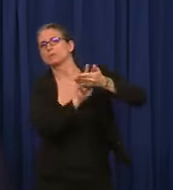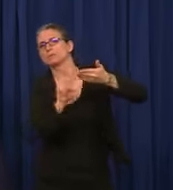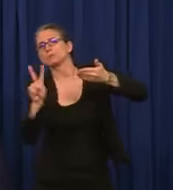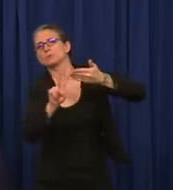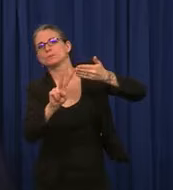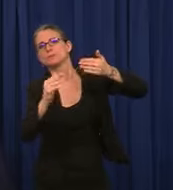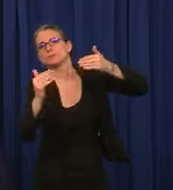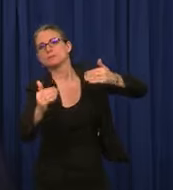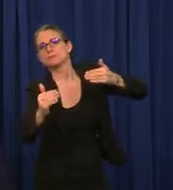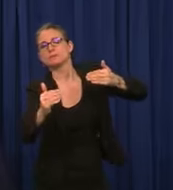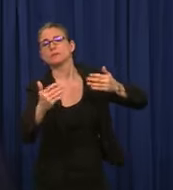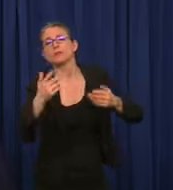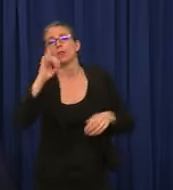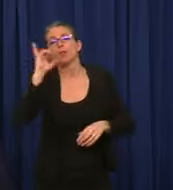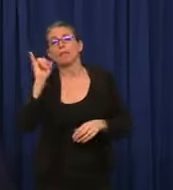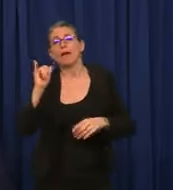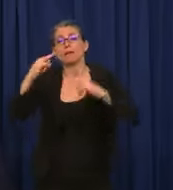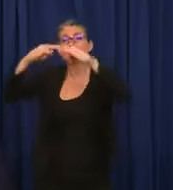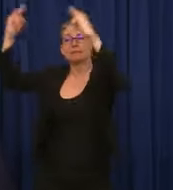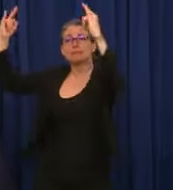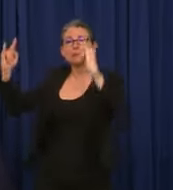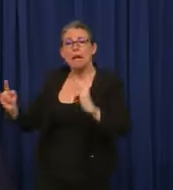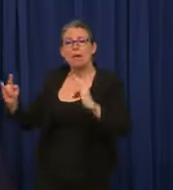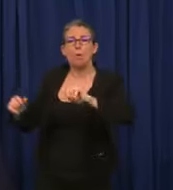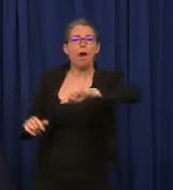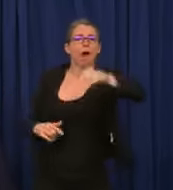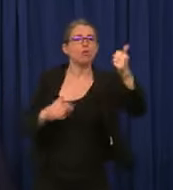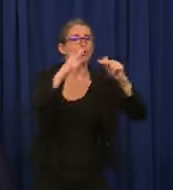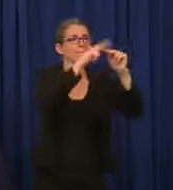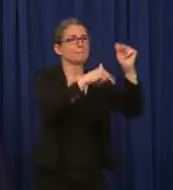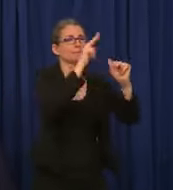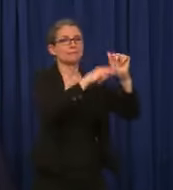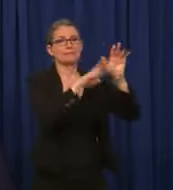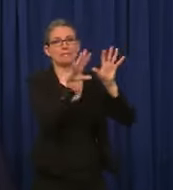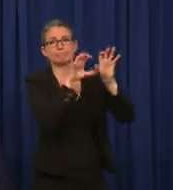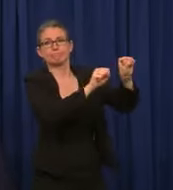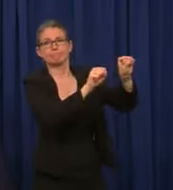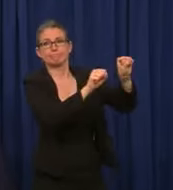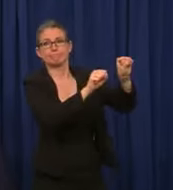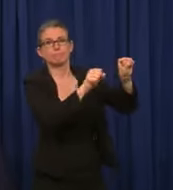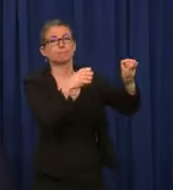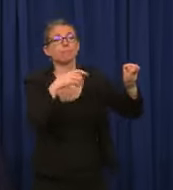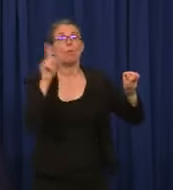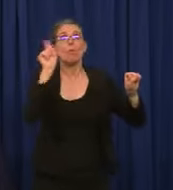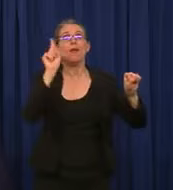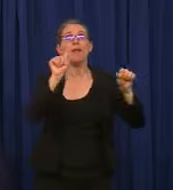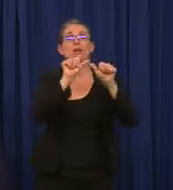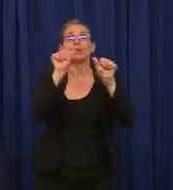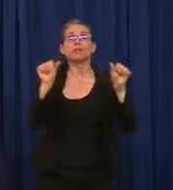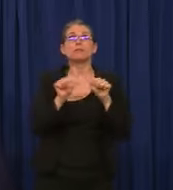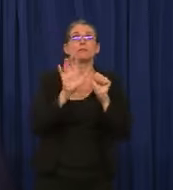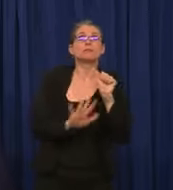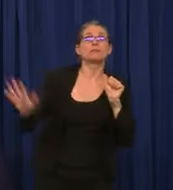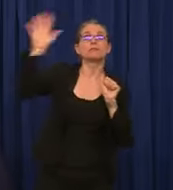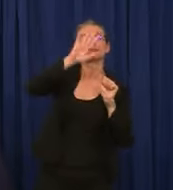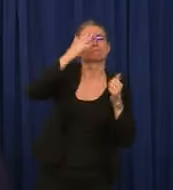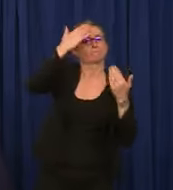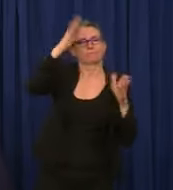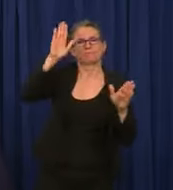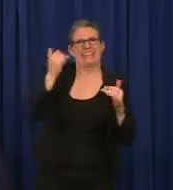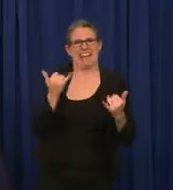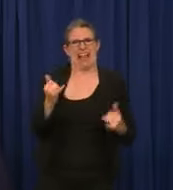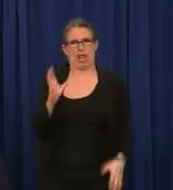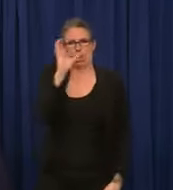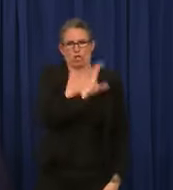final decisions have been made in terms of locations. But our focus is on locating those sites in the areas